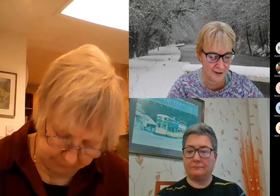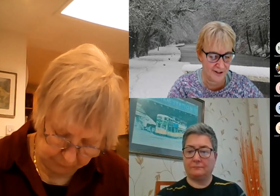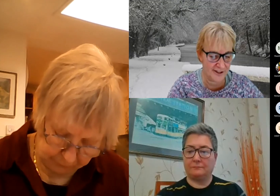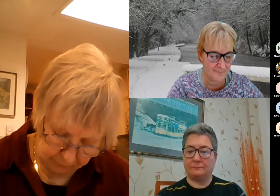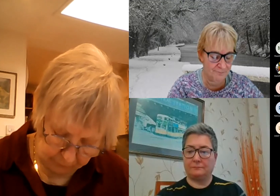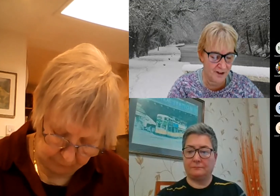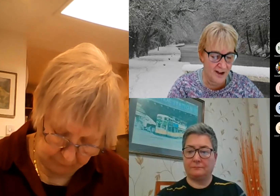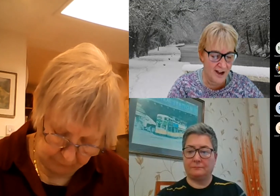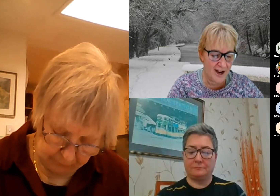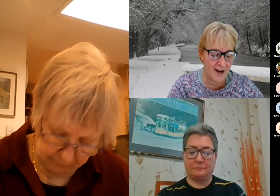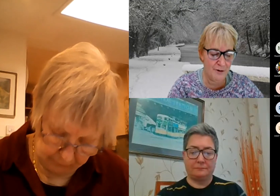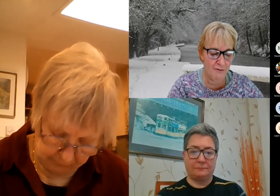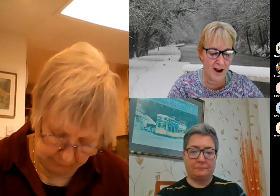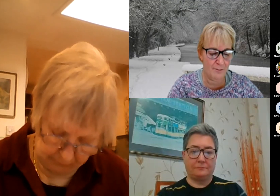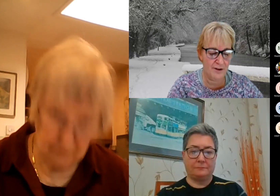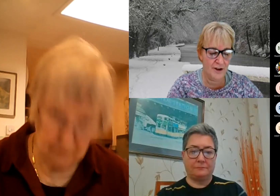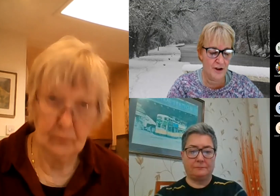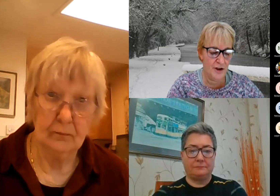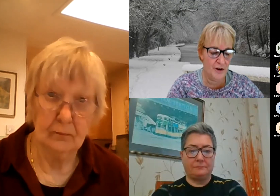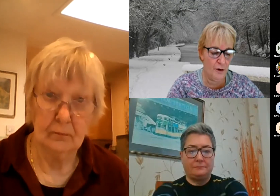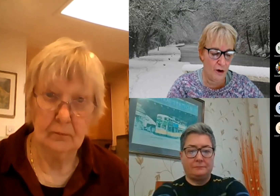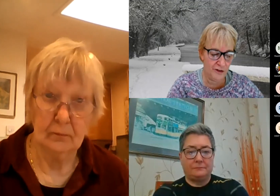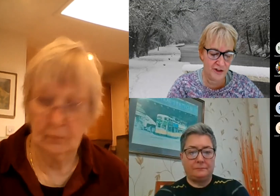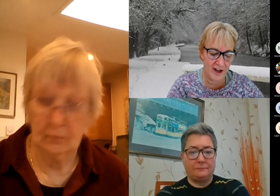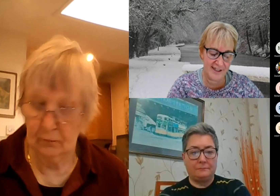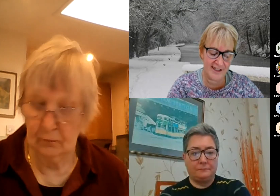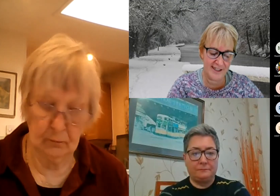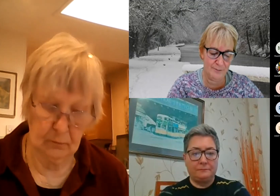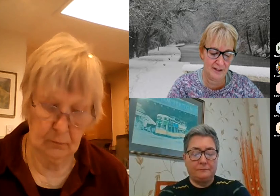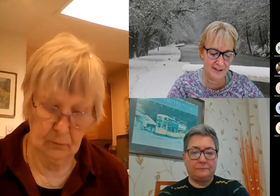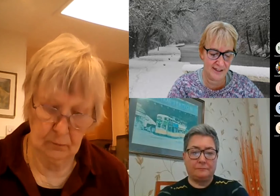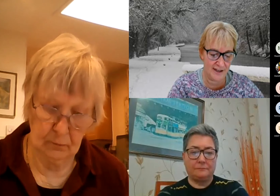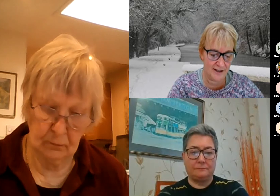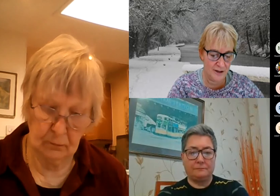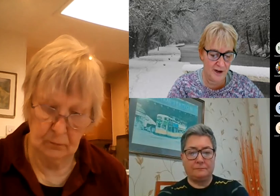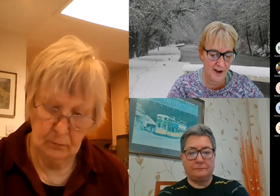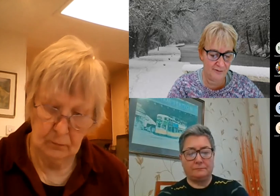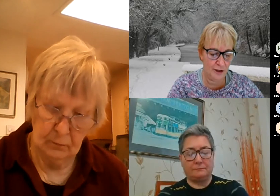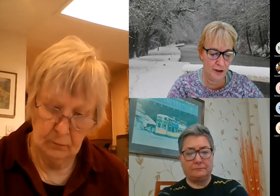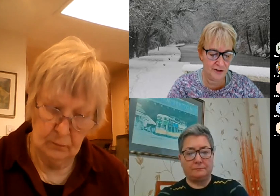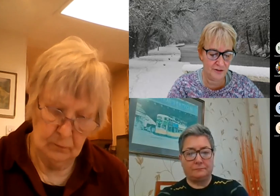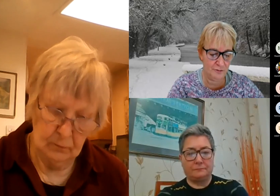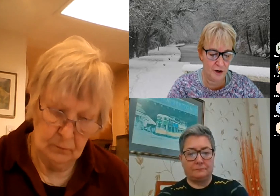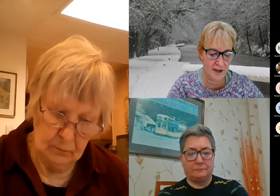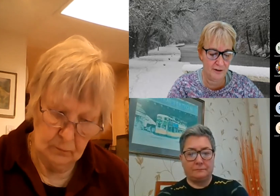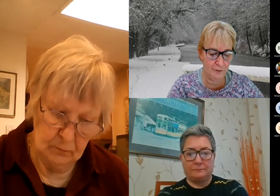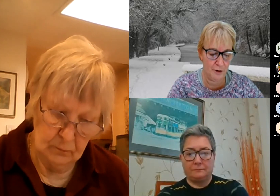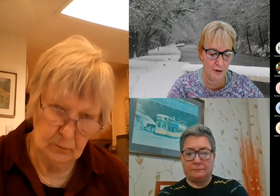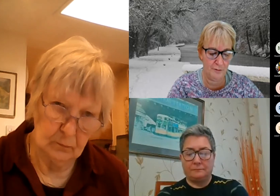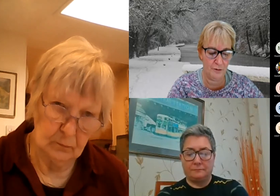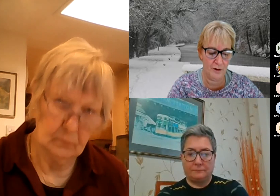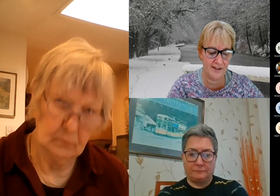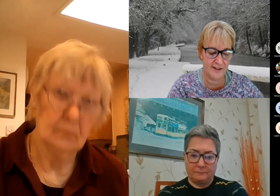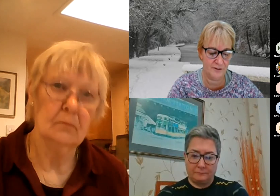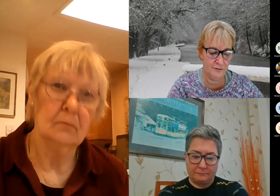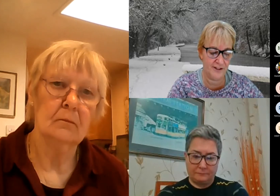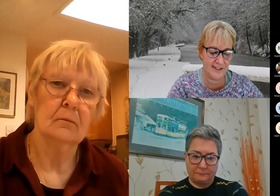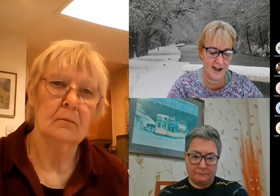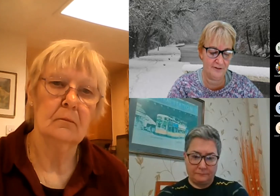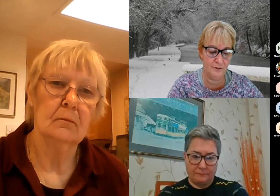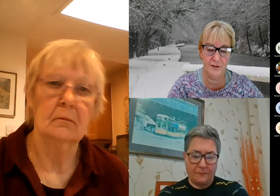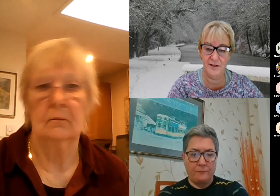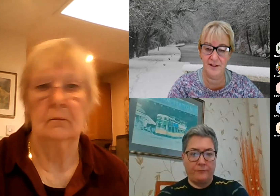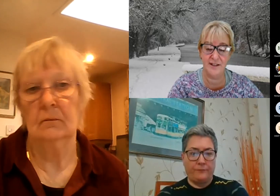question first. I am a rep who also has a disability. We are having lots of working from home requests